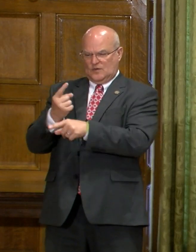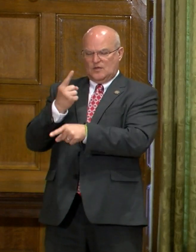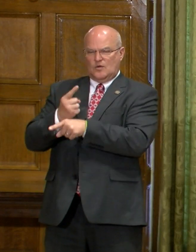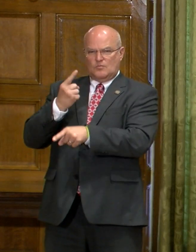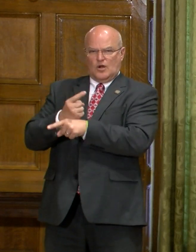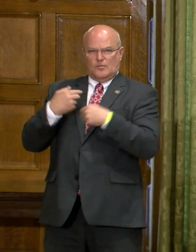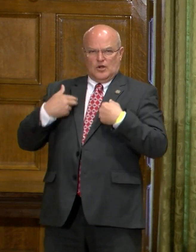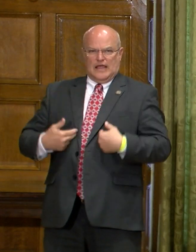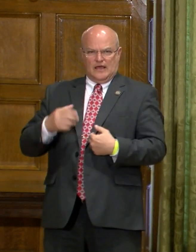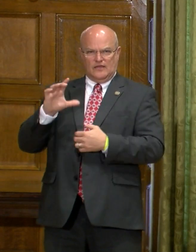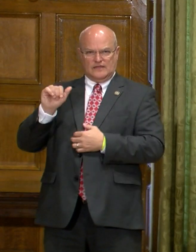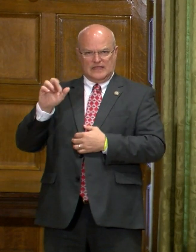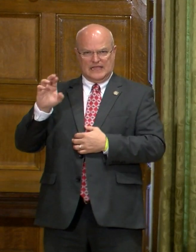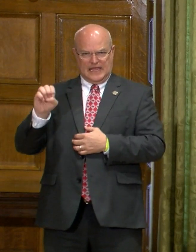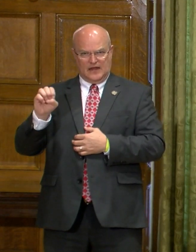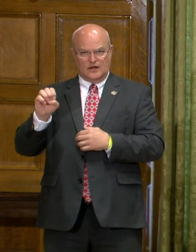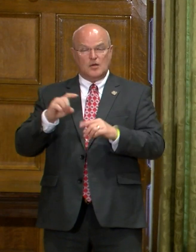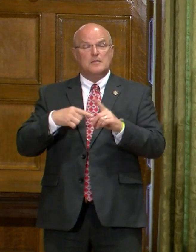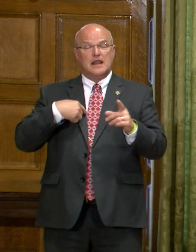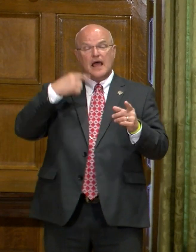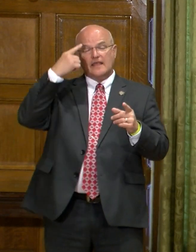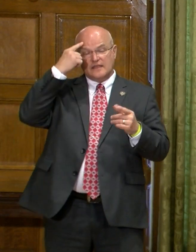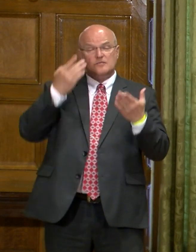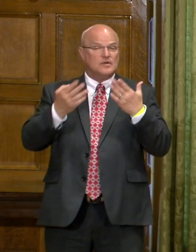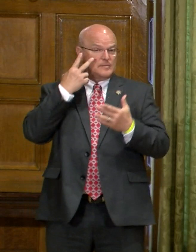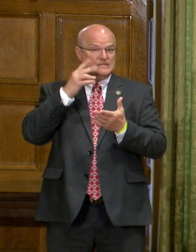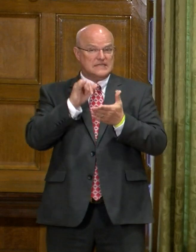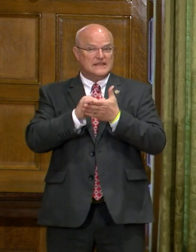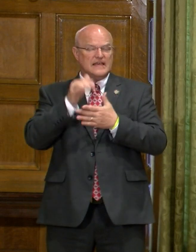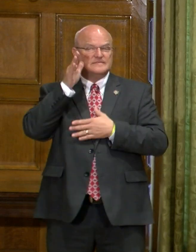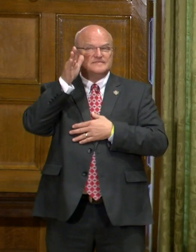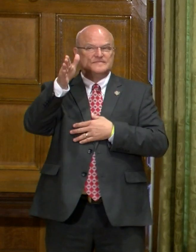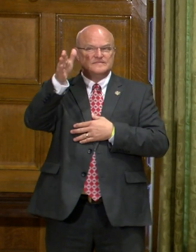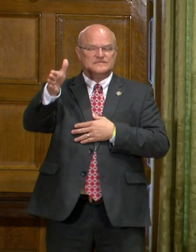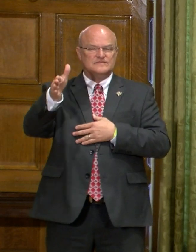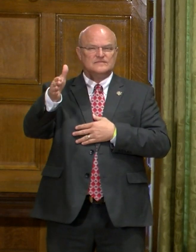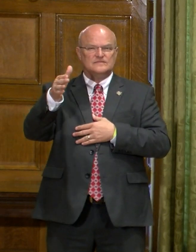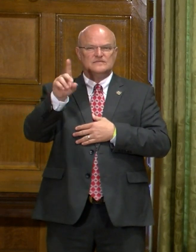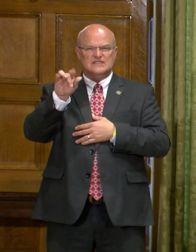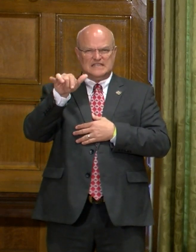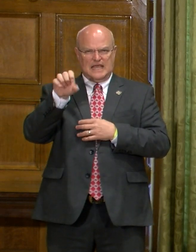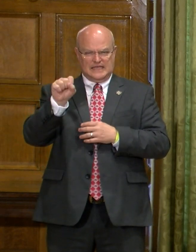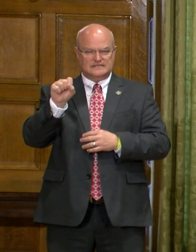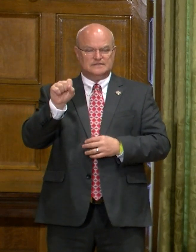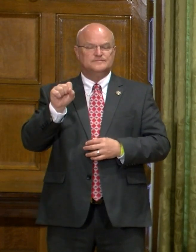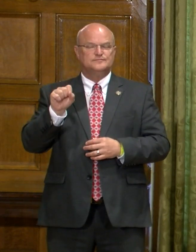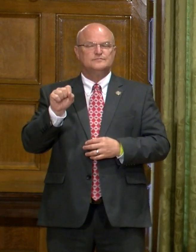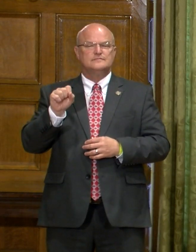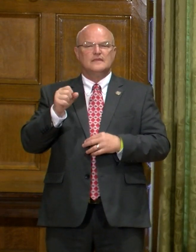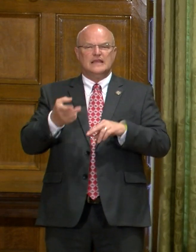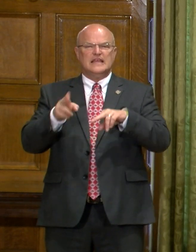proper health care. But I think you can probably see that in the next couple of days, an increase in those